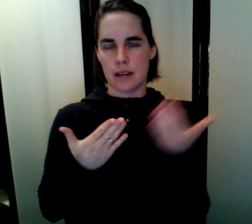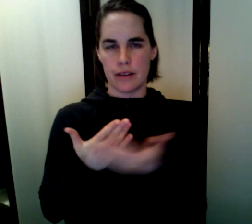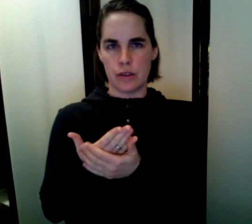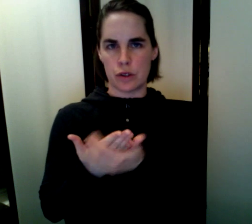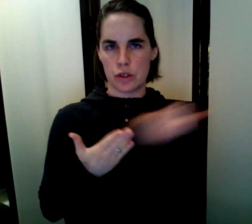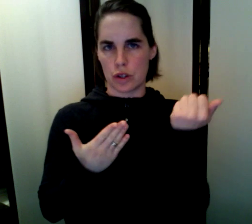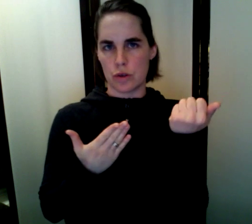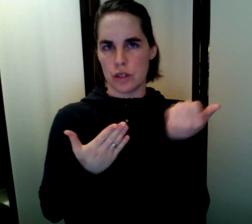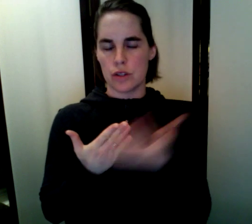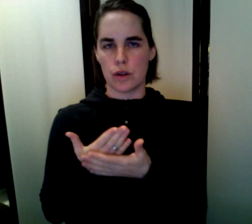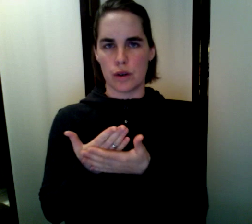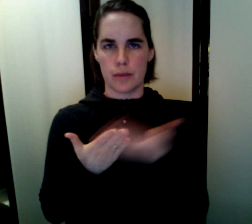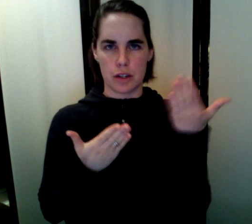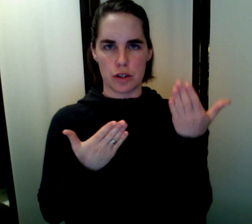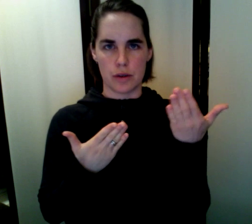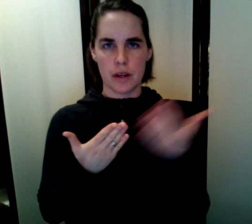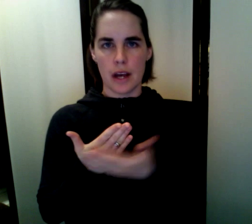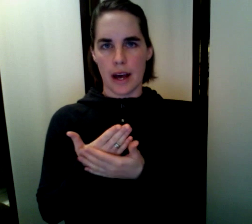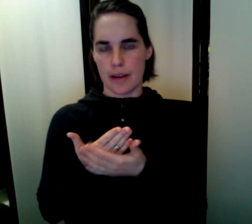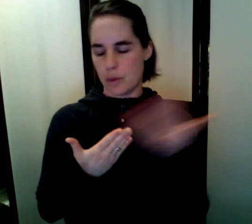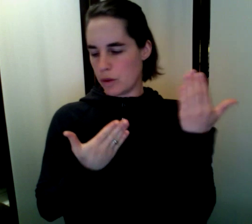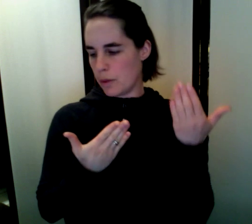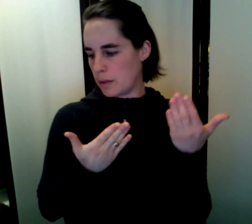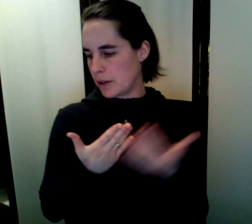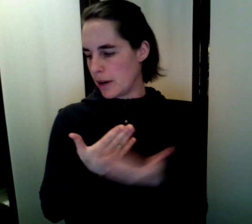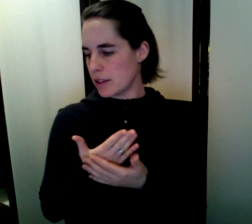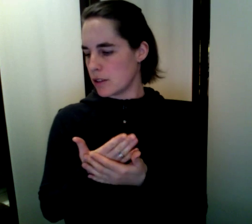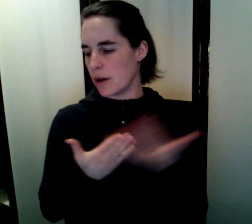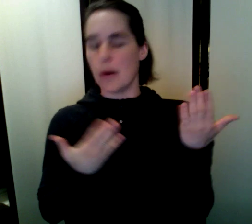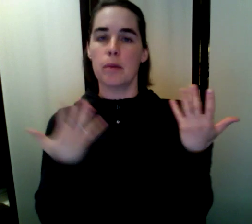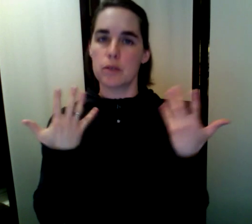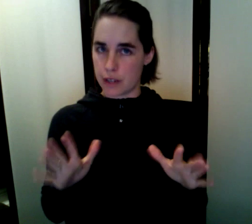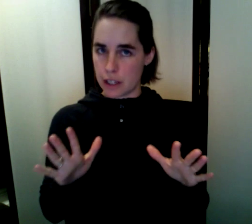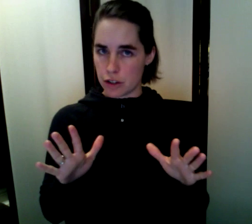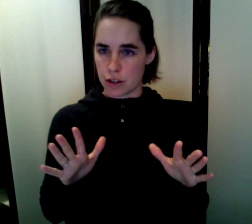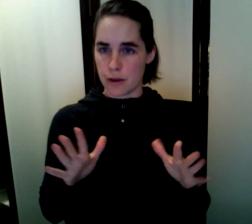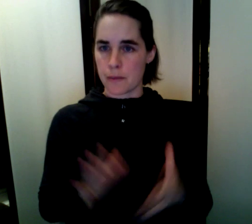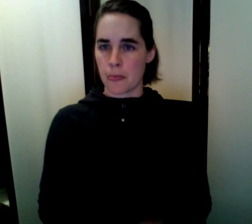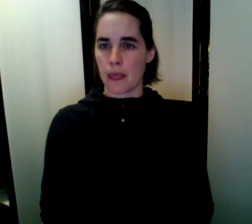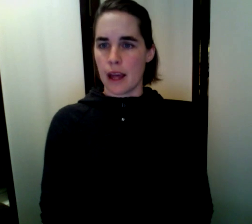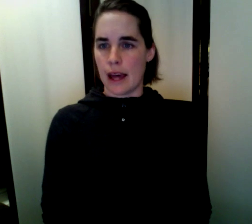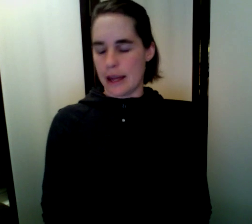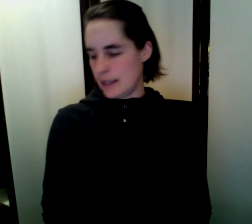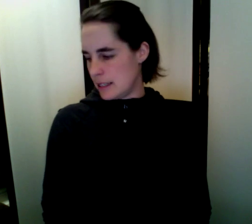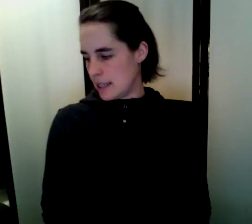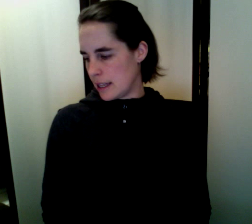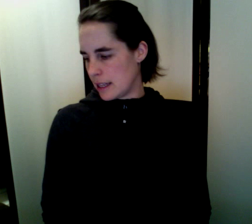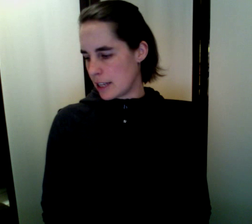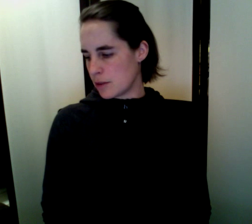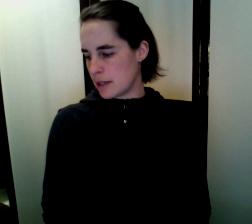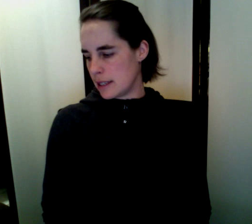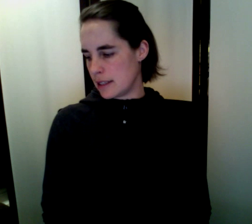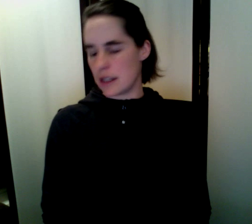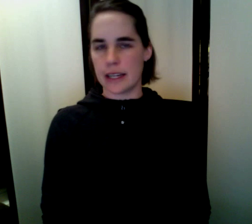I learned to close it, so I'm not sure. Both are probably correct, so I'm almost finished. And the last one is declining